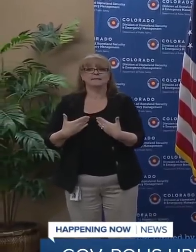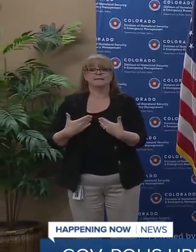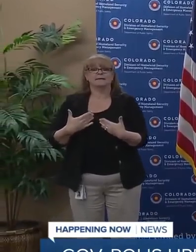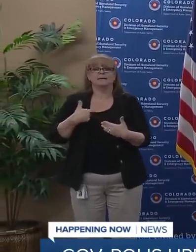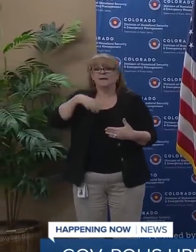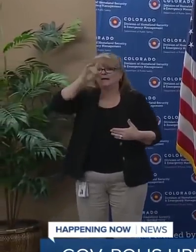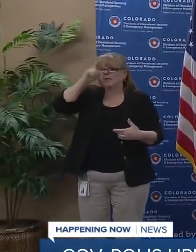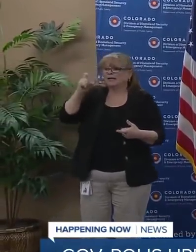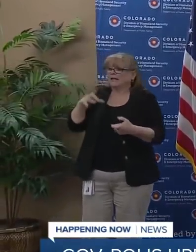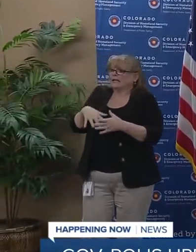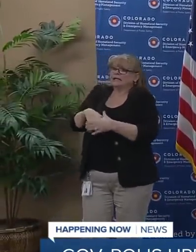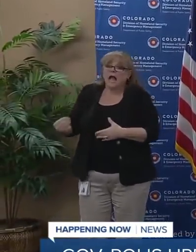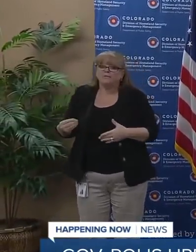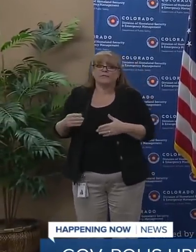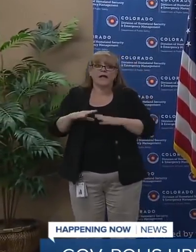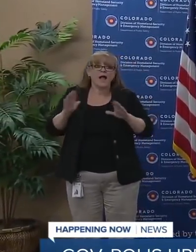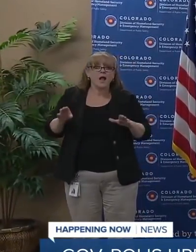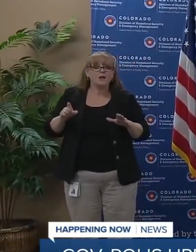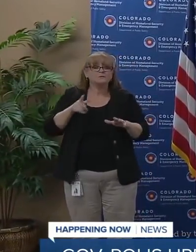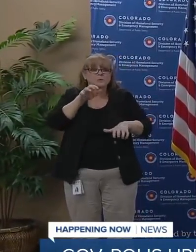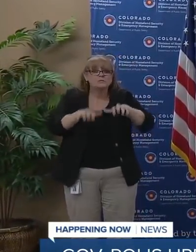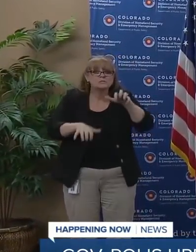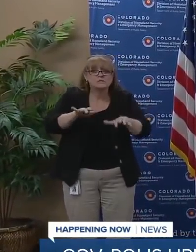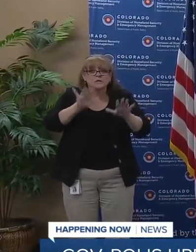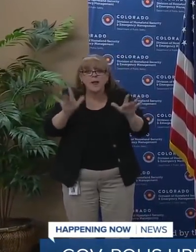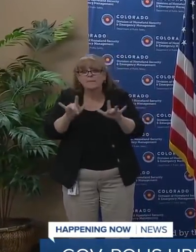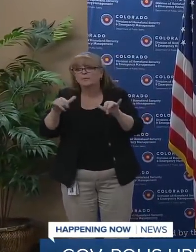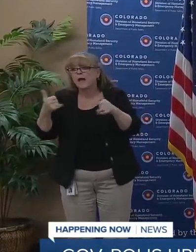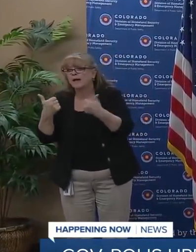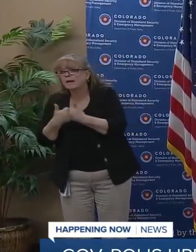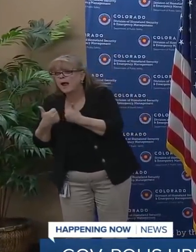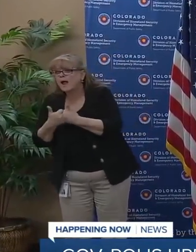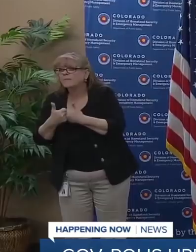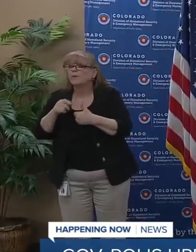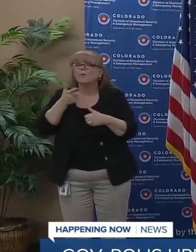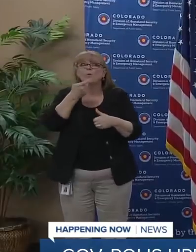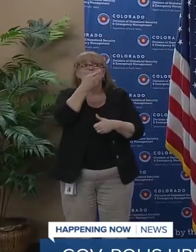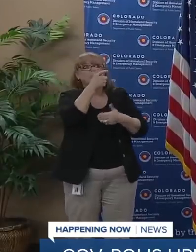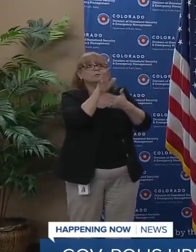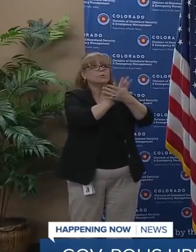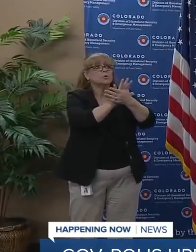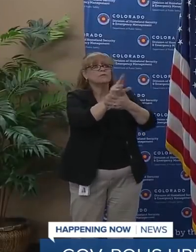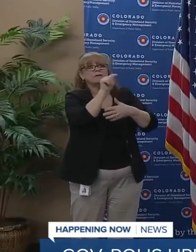a computer or playing board games or in front of our television screens. One of the best ways to